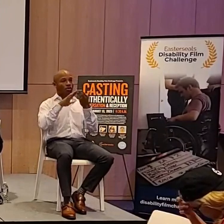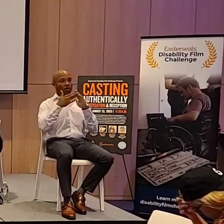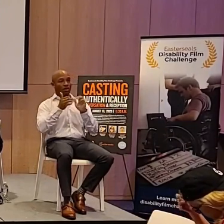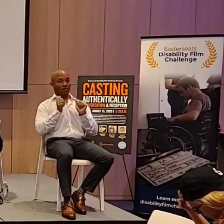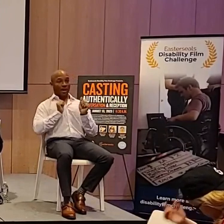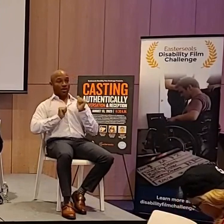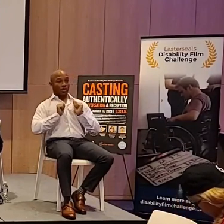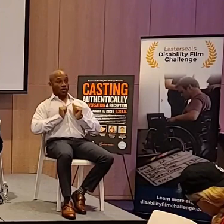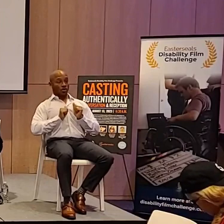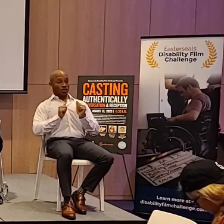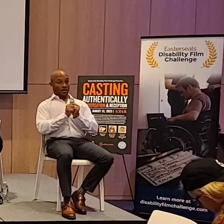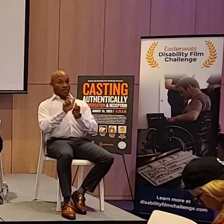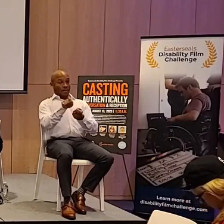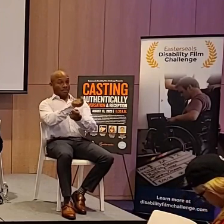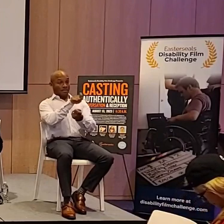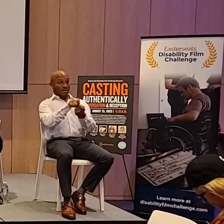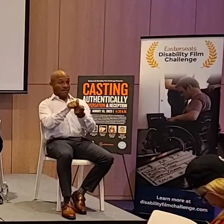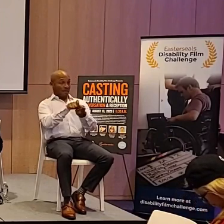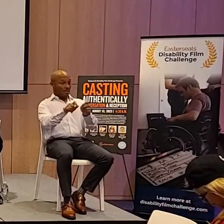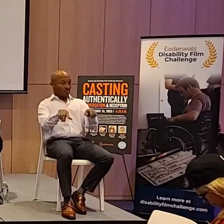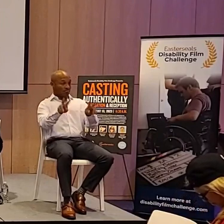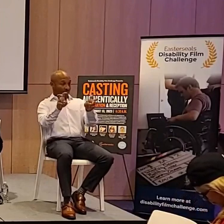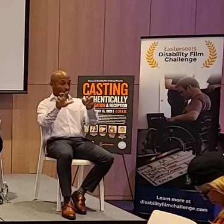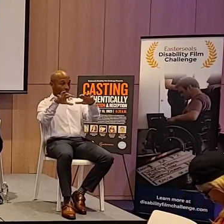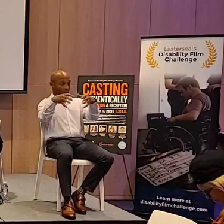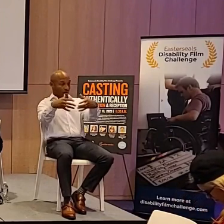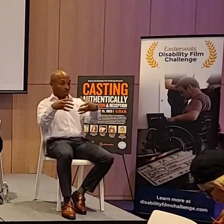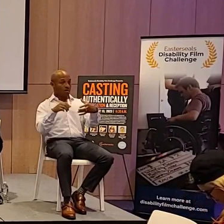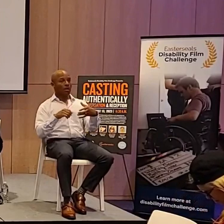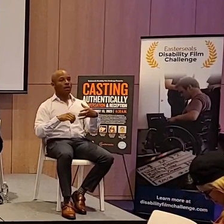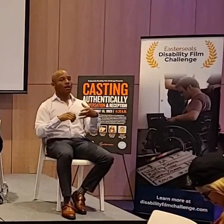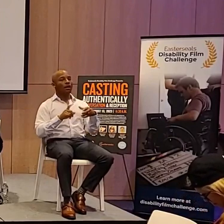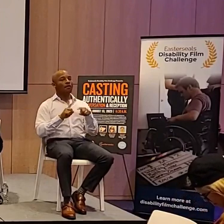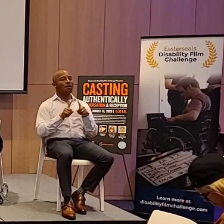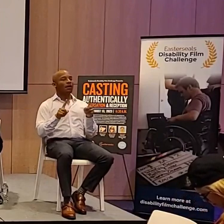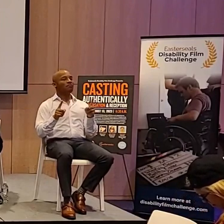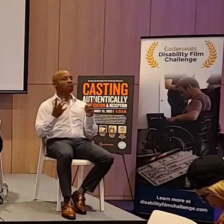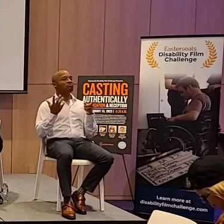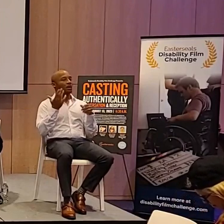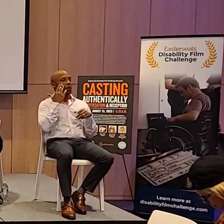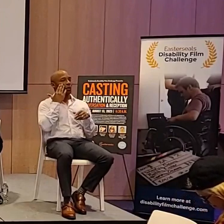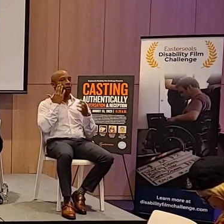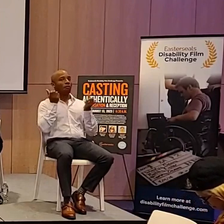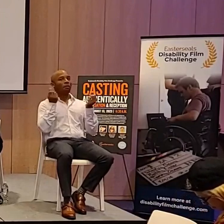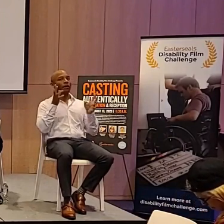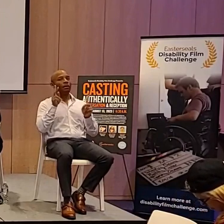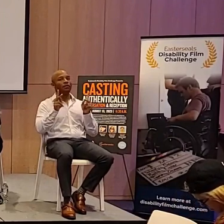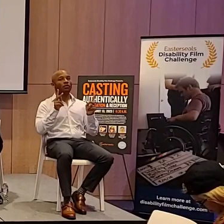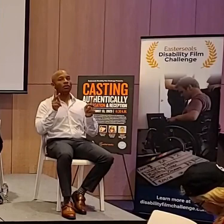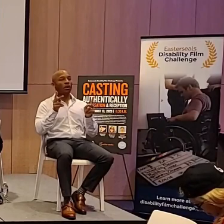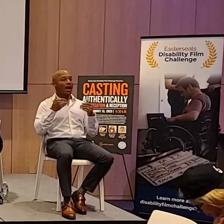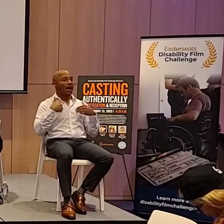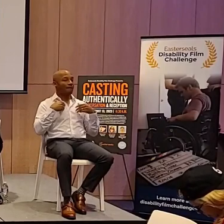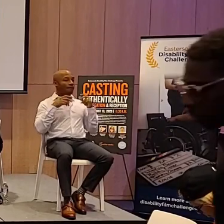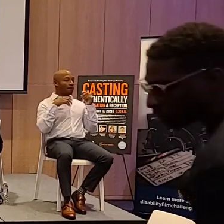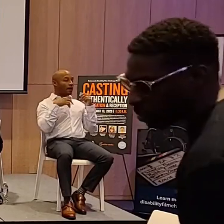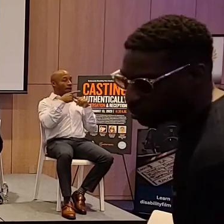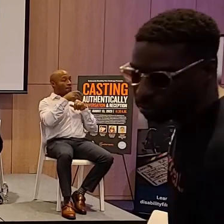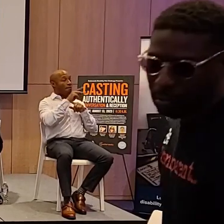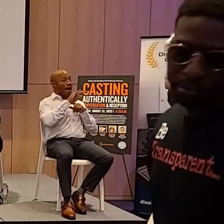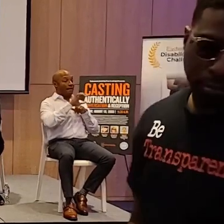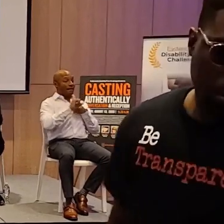that particular category, but I mean, a lot of people, I mean, yes, there are people who have panic attacks and anxiety